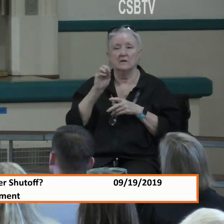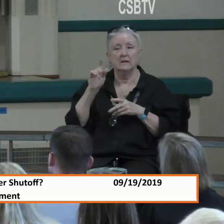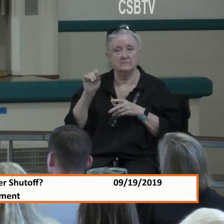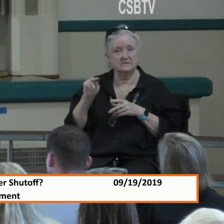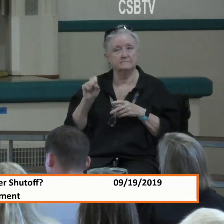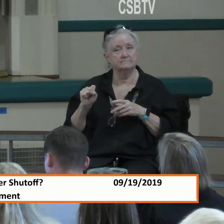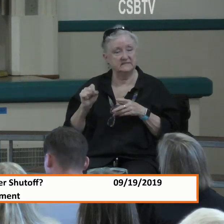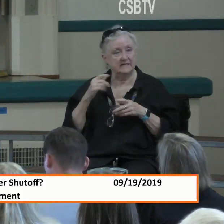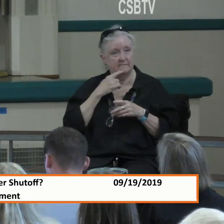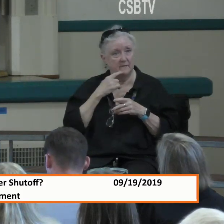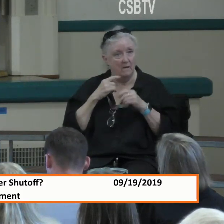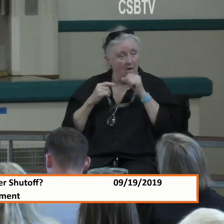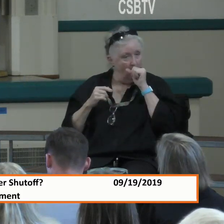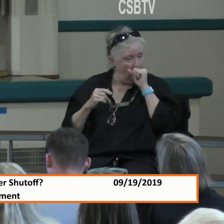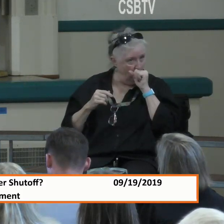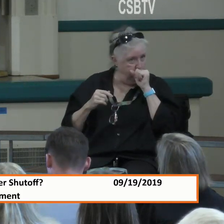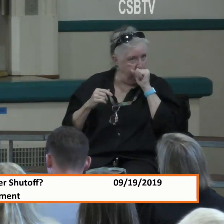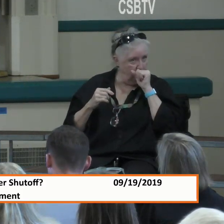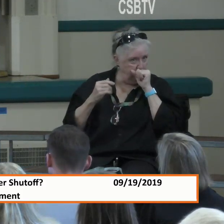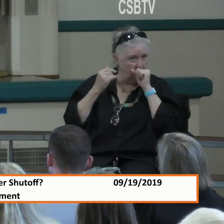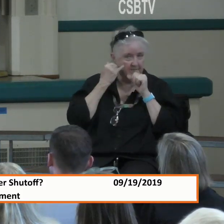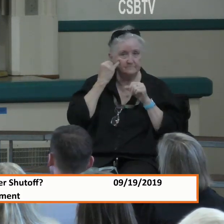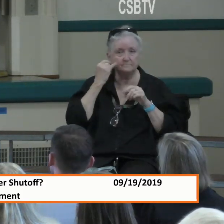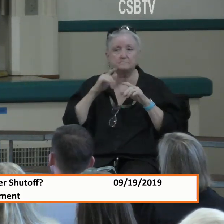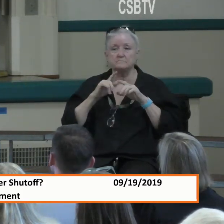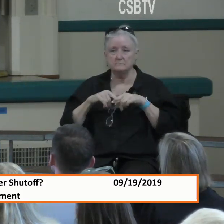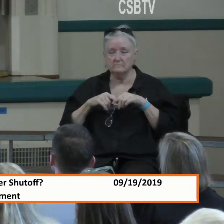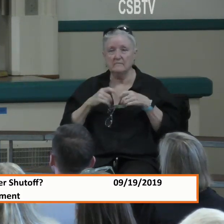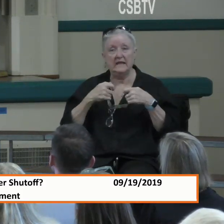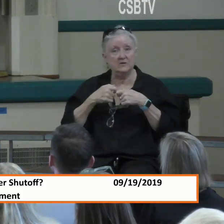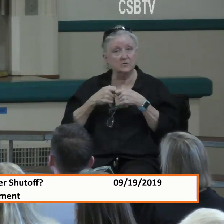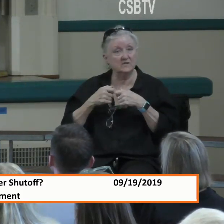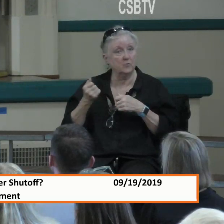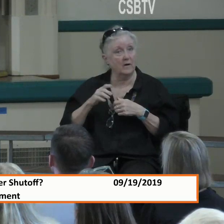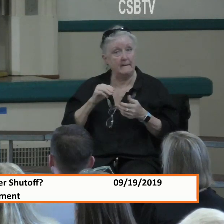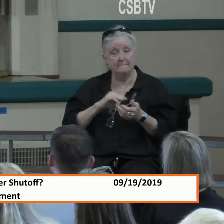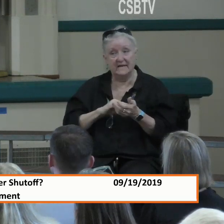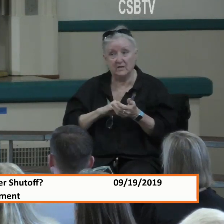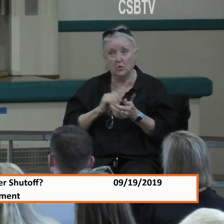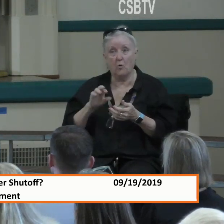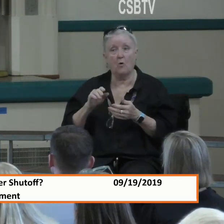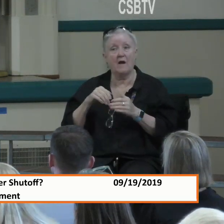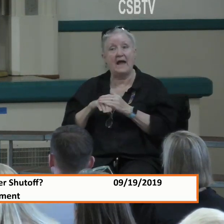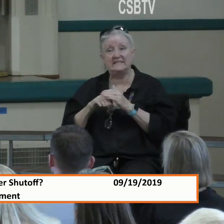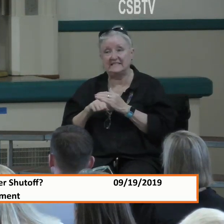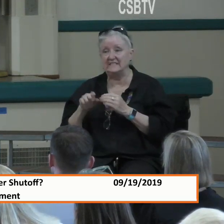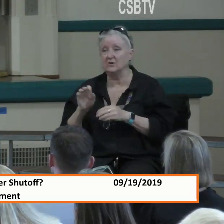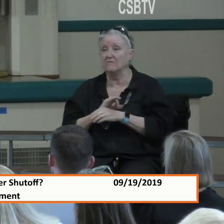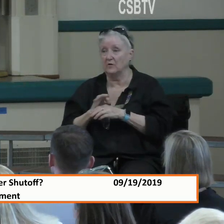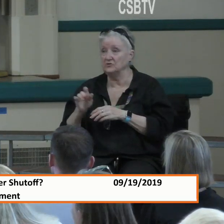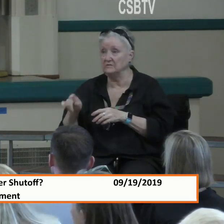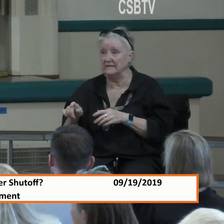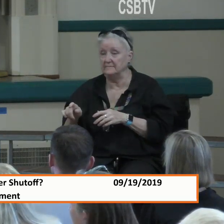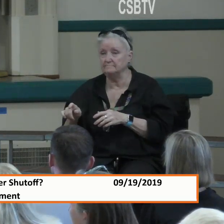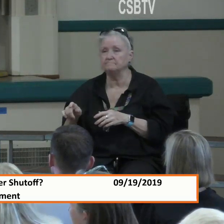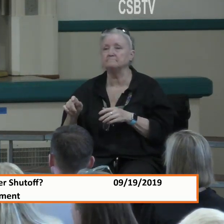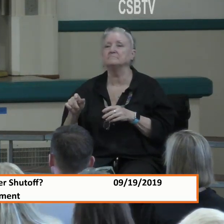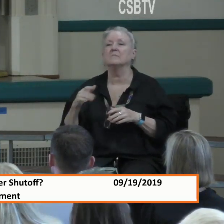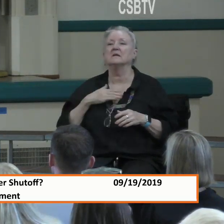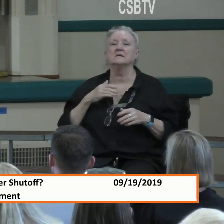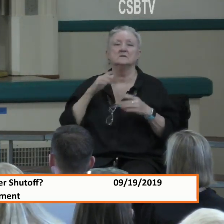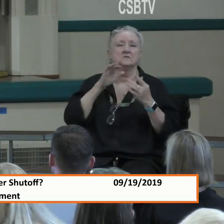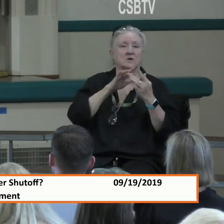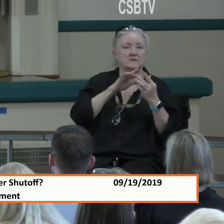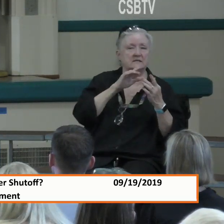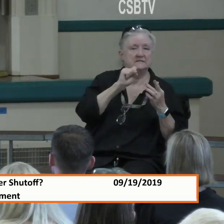said. If you depend on electricity for a medical or access or functional need, please contact